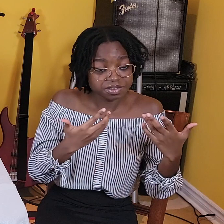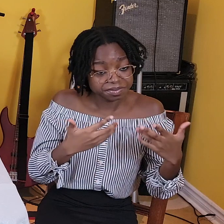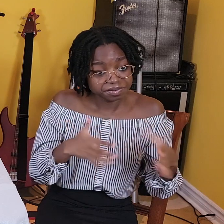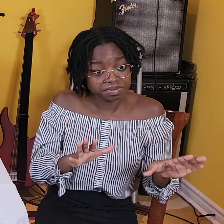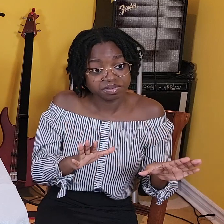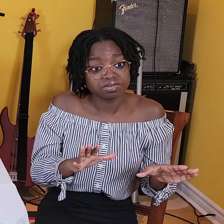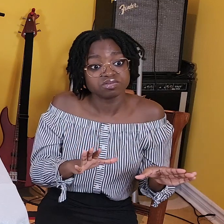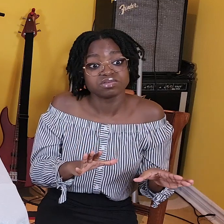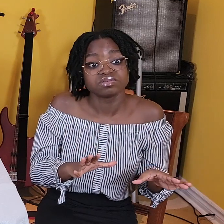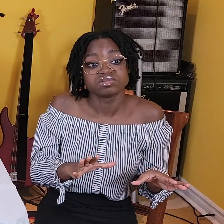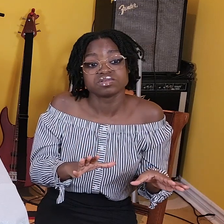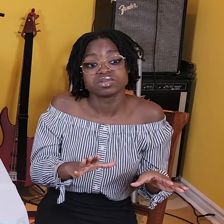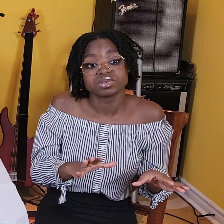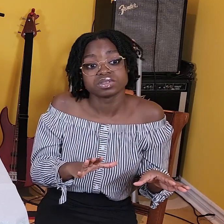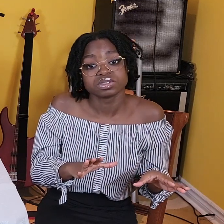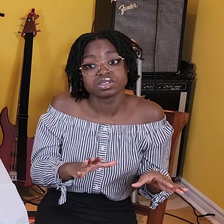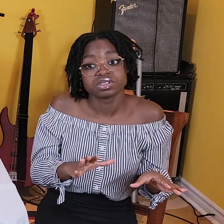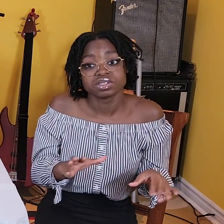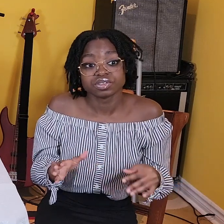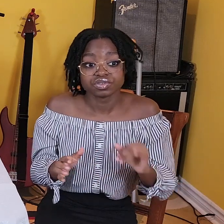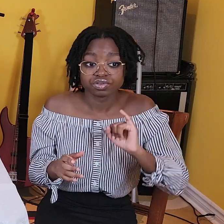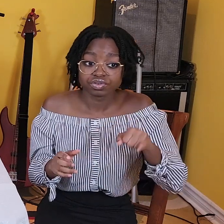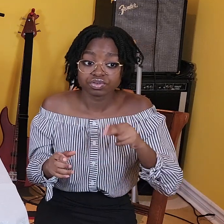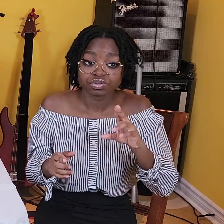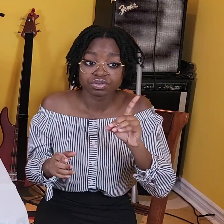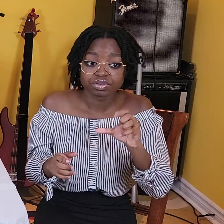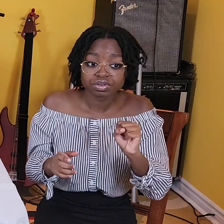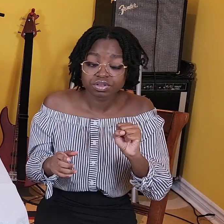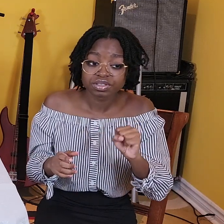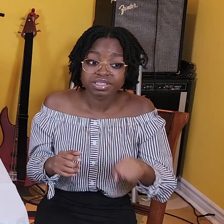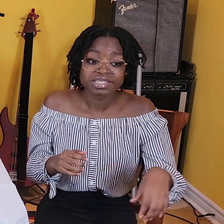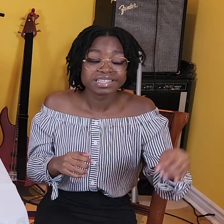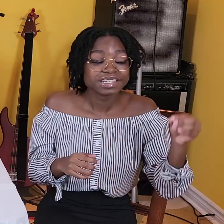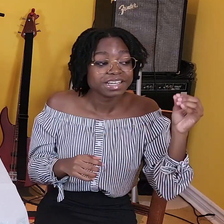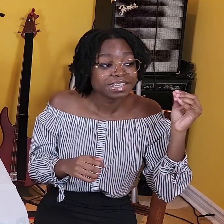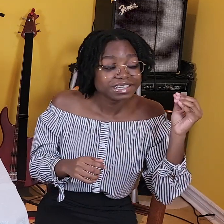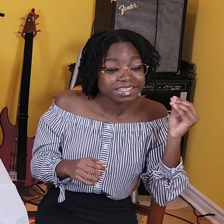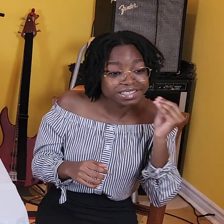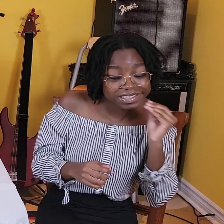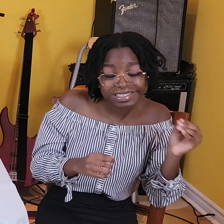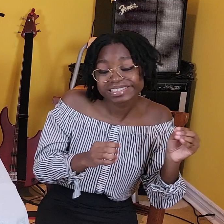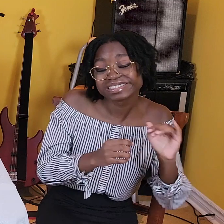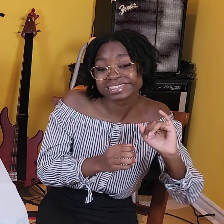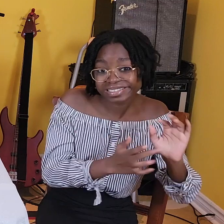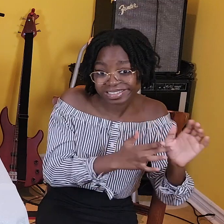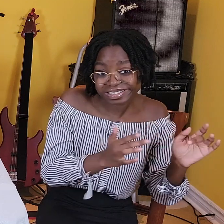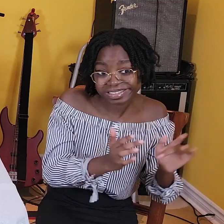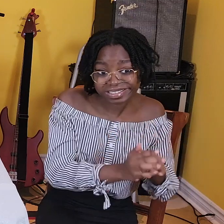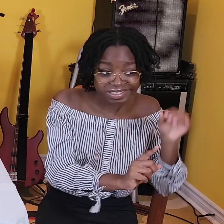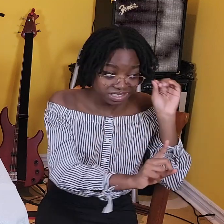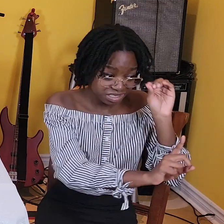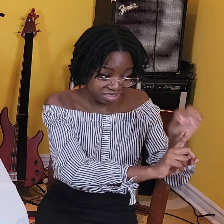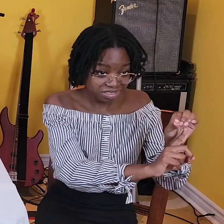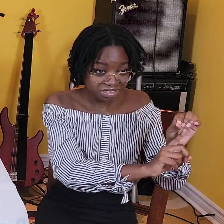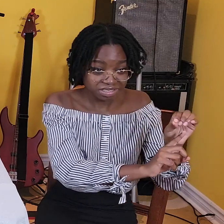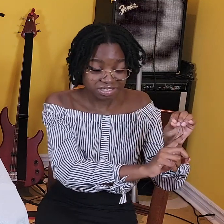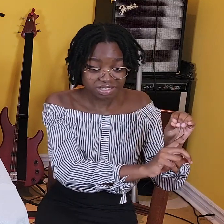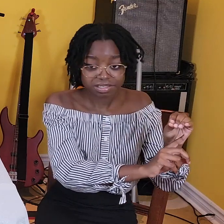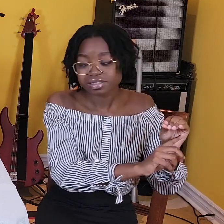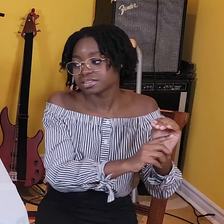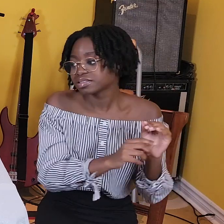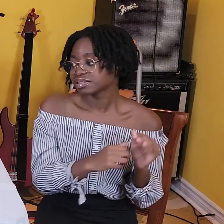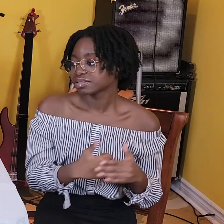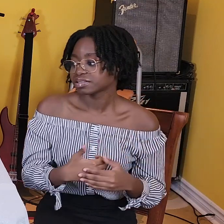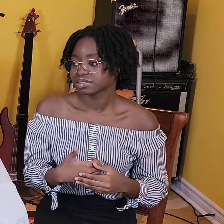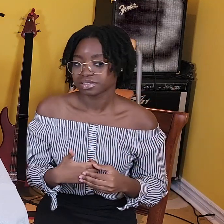Judas comes, kisses Jesus. Jesus is taken away. Then we see the first of six